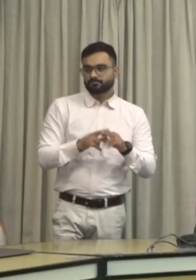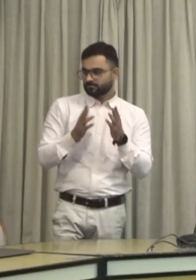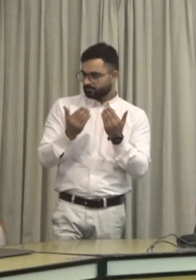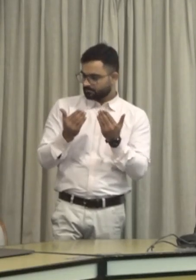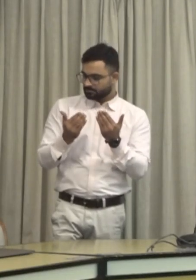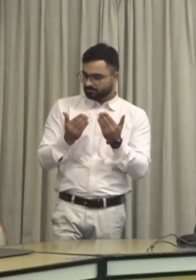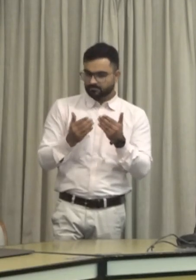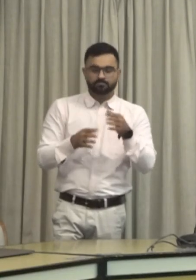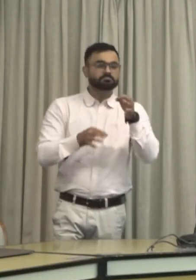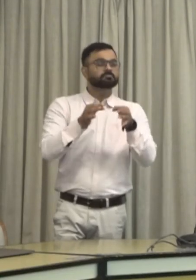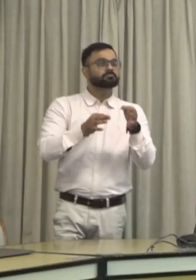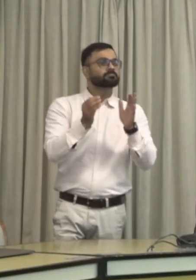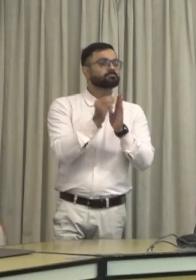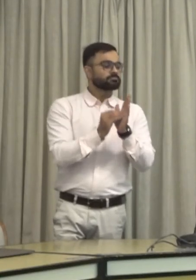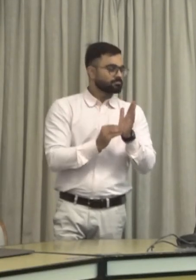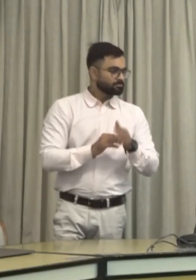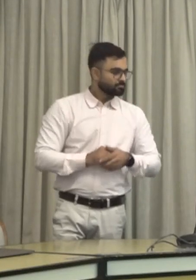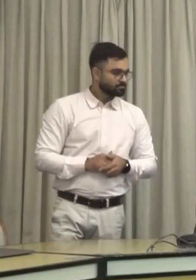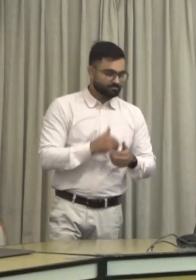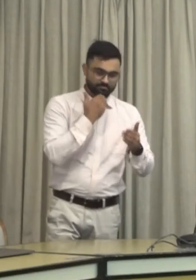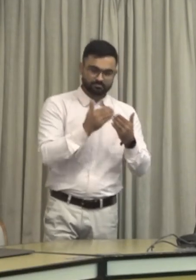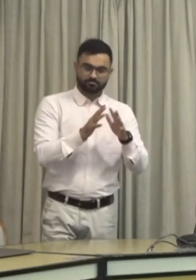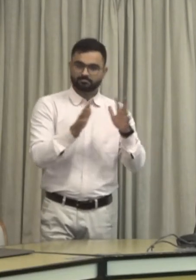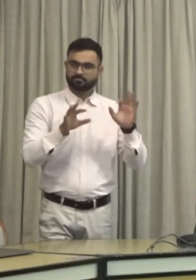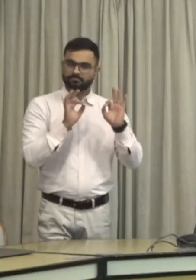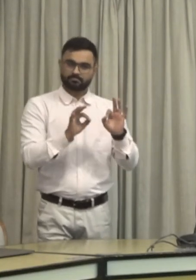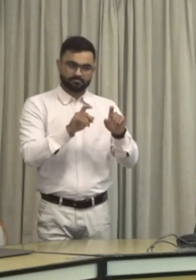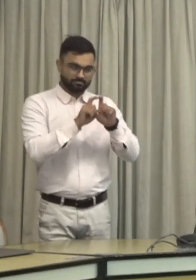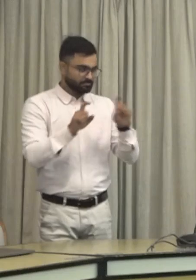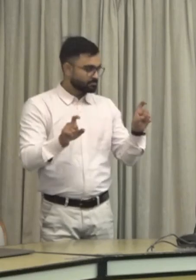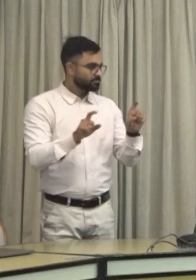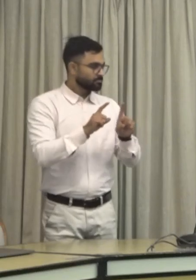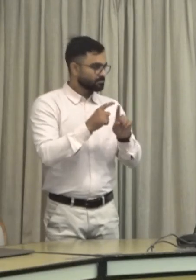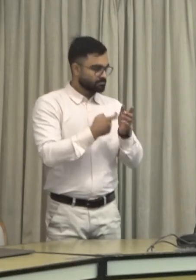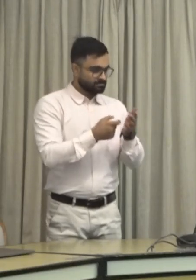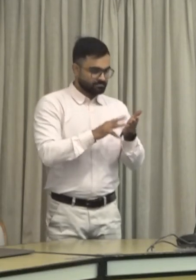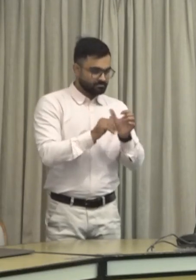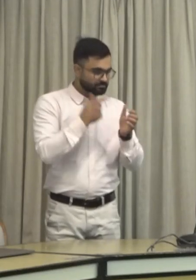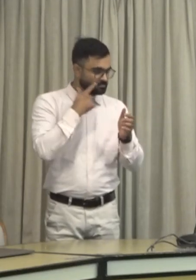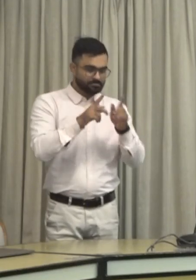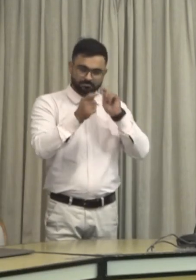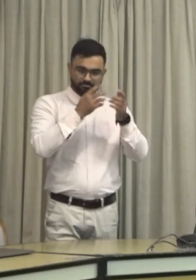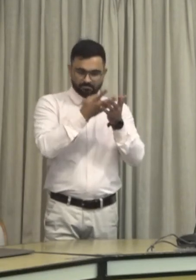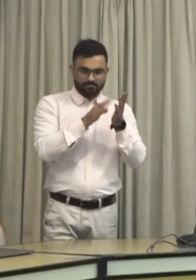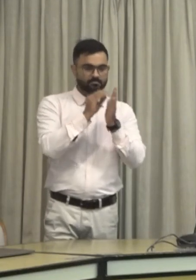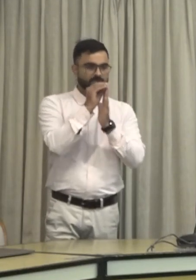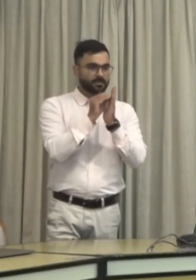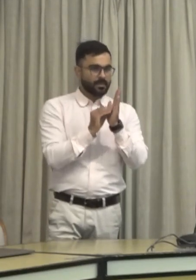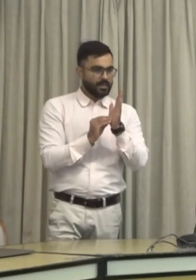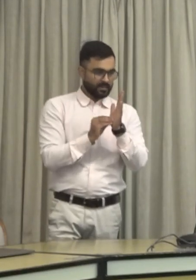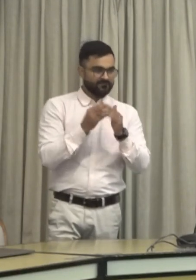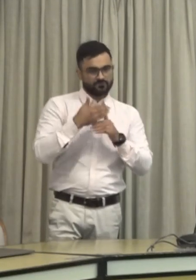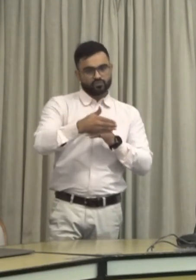possible, have a legislation. Thanks. That's very clear, Dr. Mani, and a great roadmap for the way